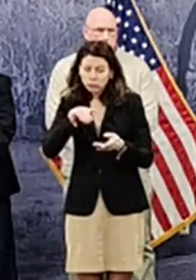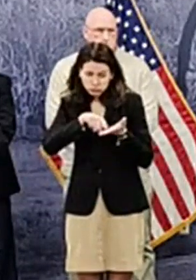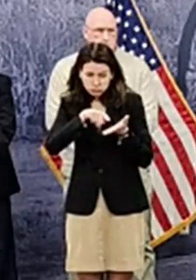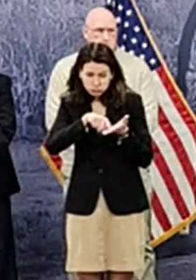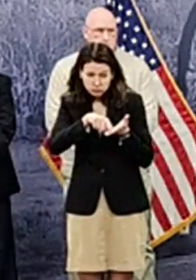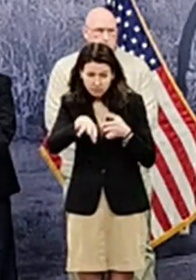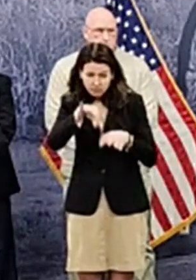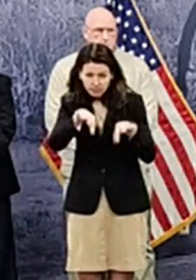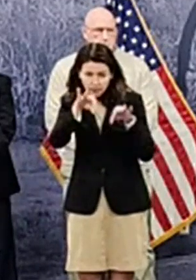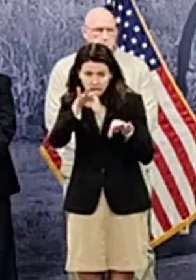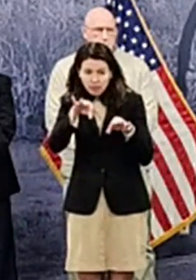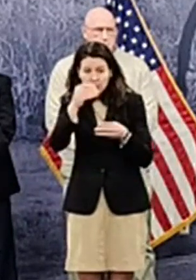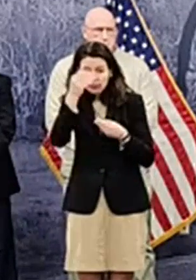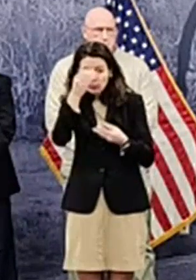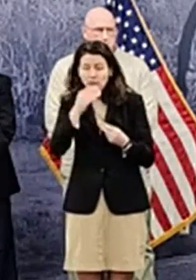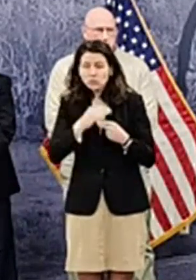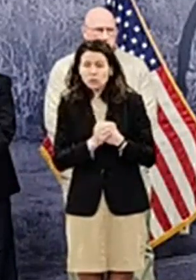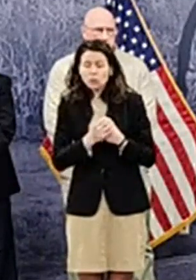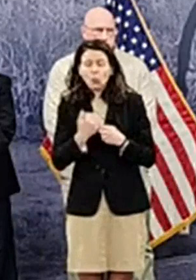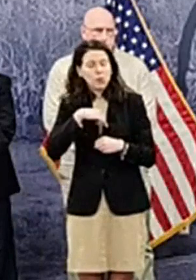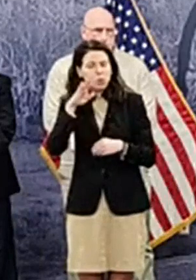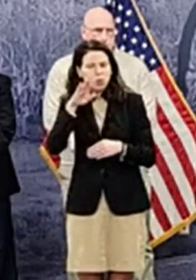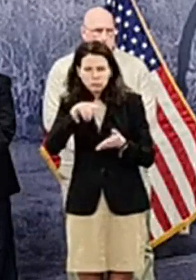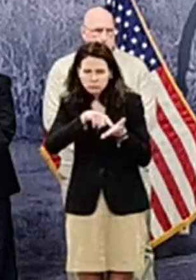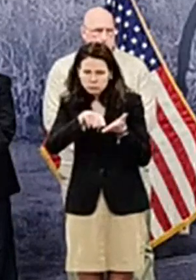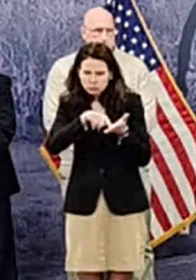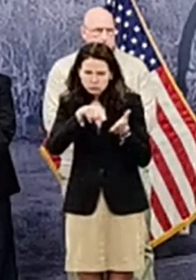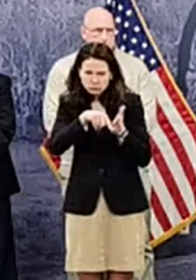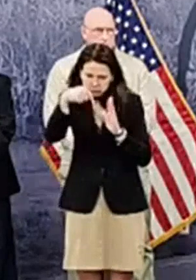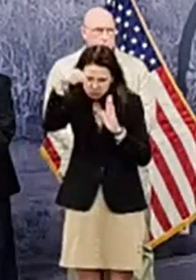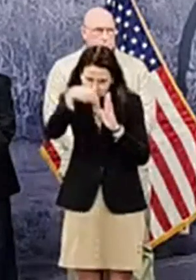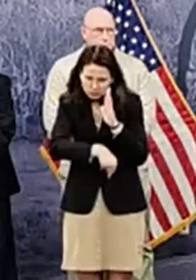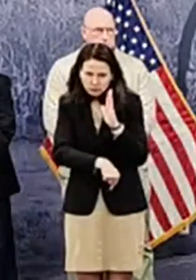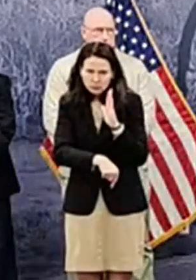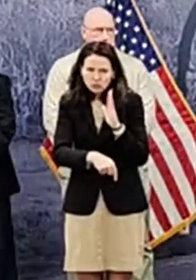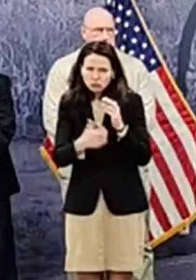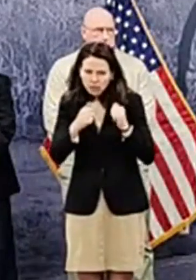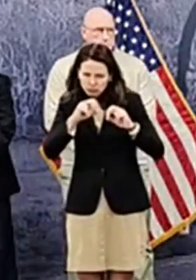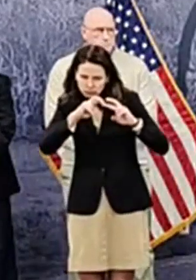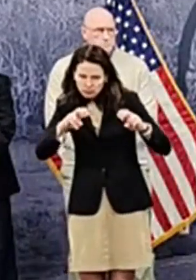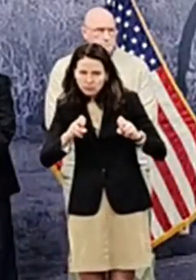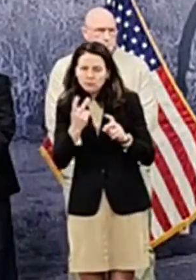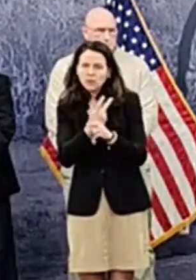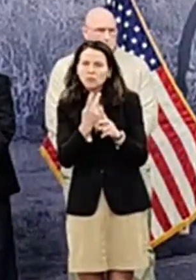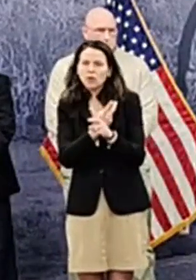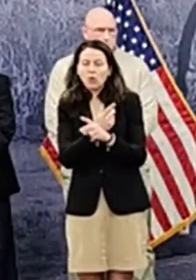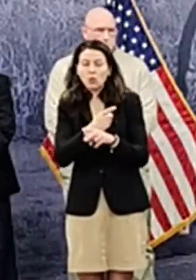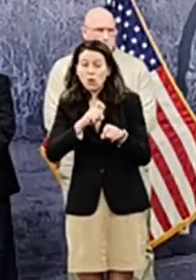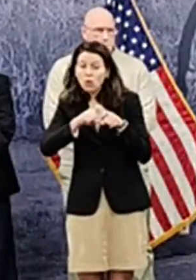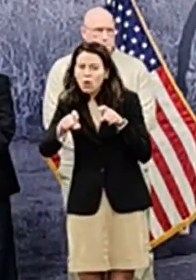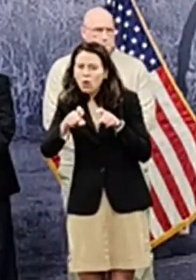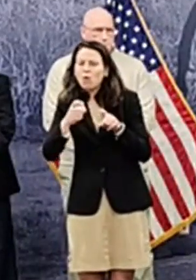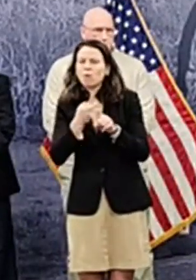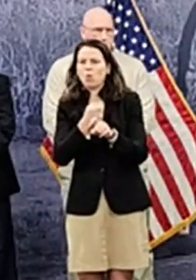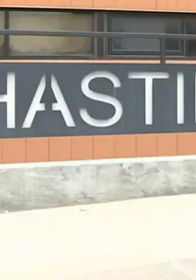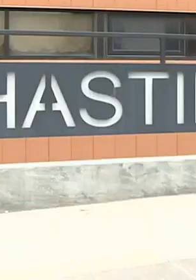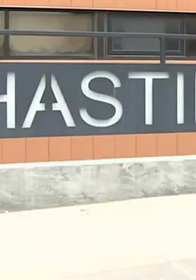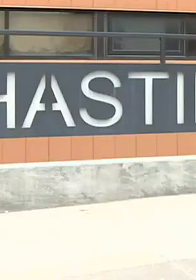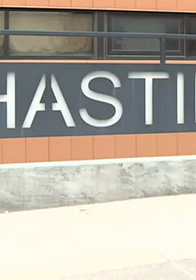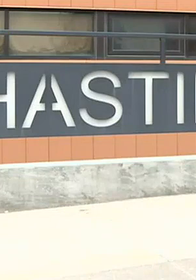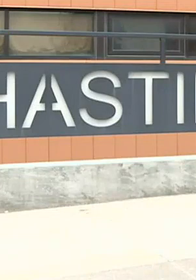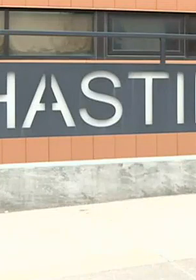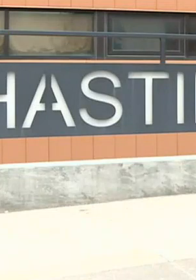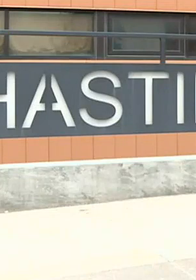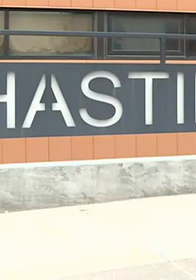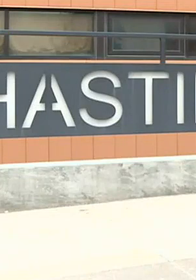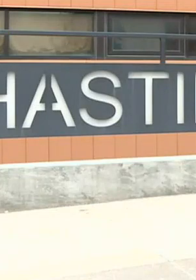and conduct a thorough investigation to see if we can determine from where these calls originated and hold people accountable.